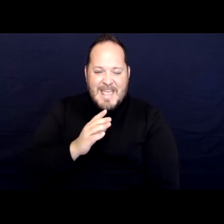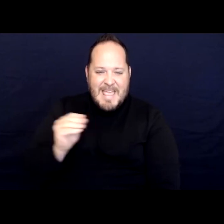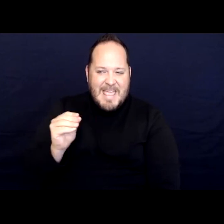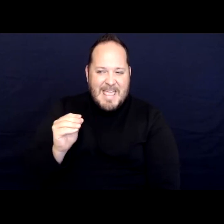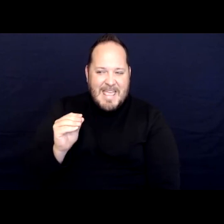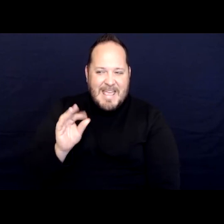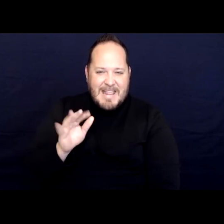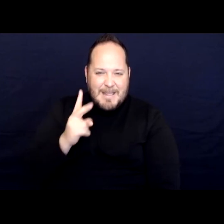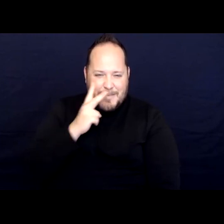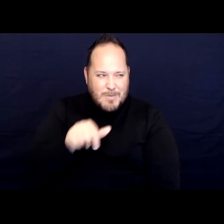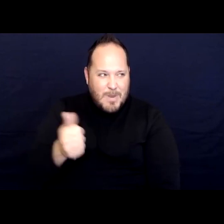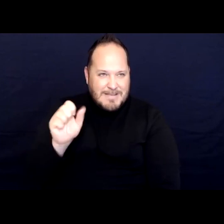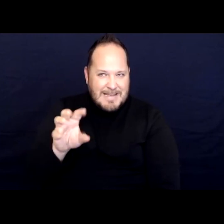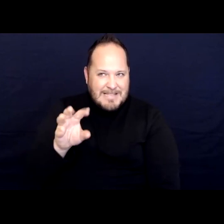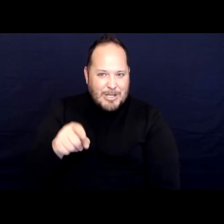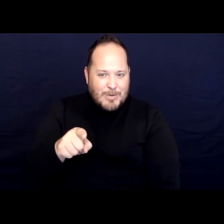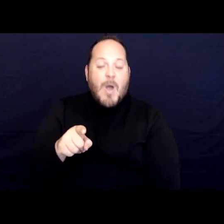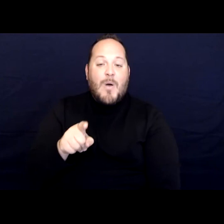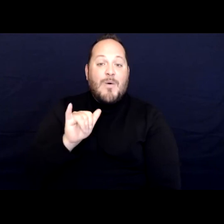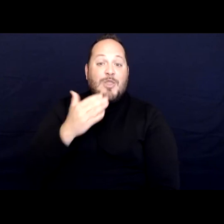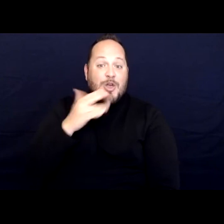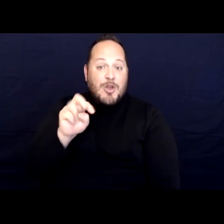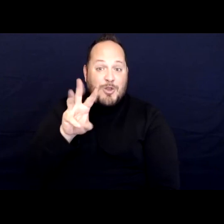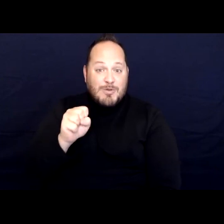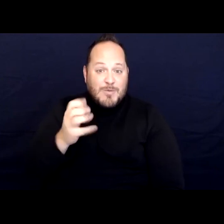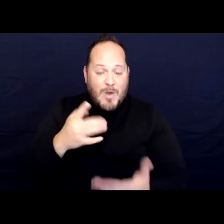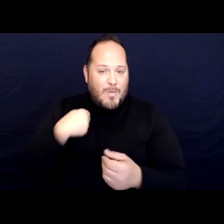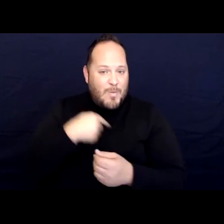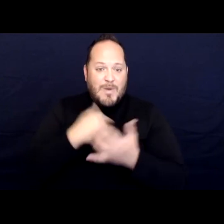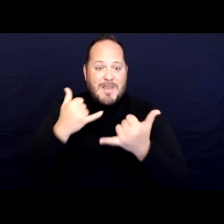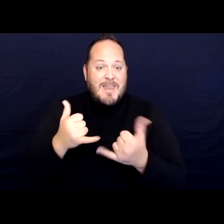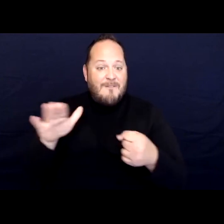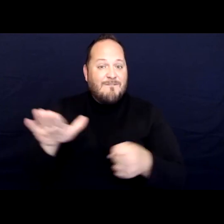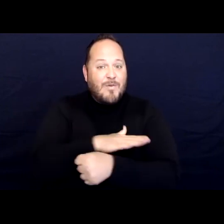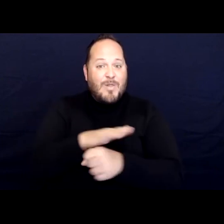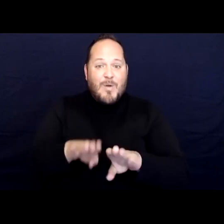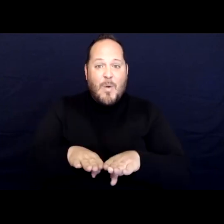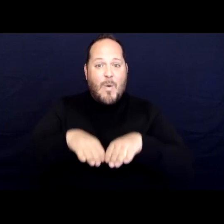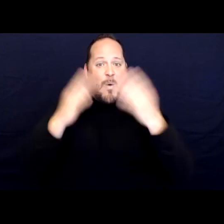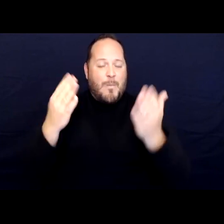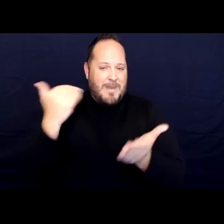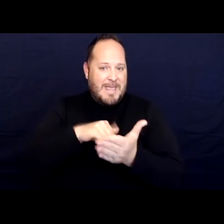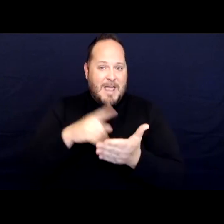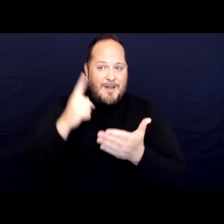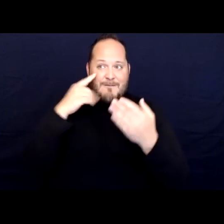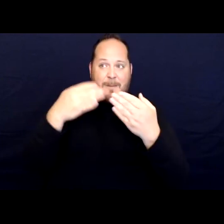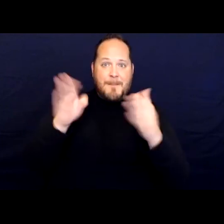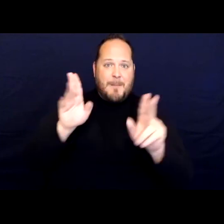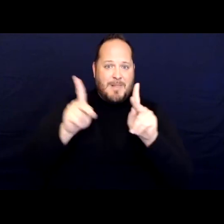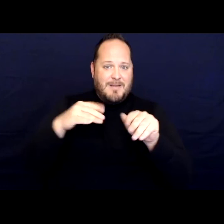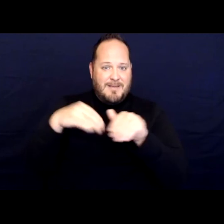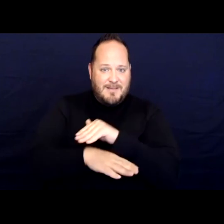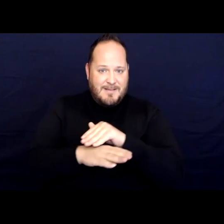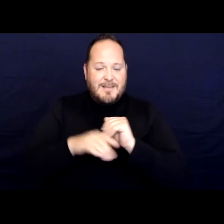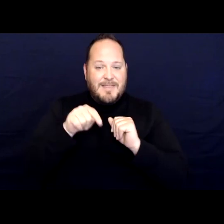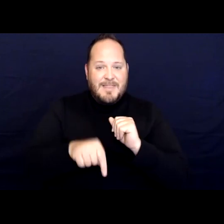And let's see, what else can I tell you? Well, and the good news is we are now fully reopened to the public. This has been another sort